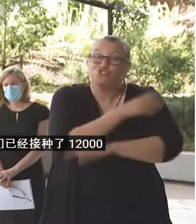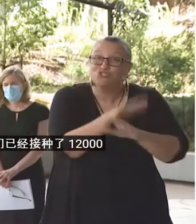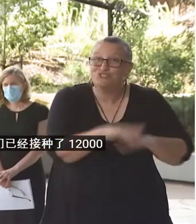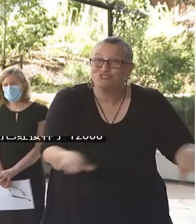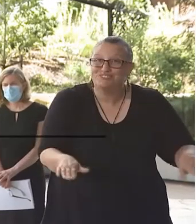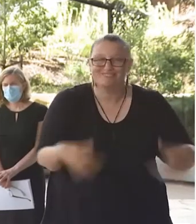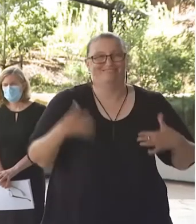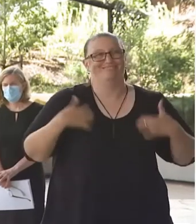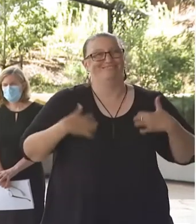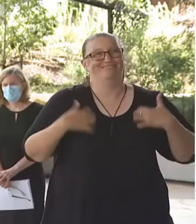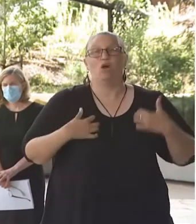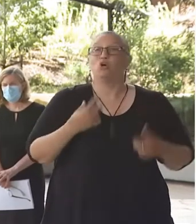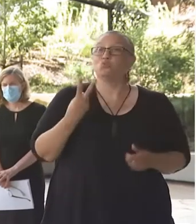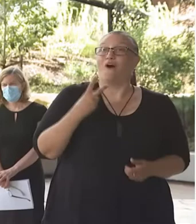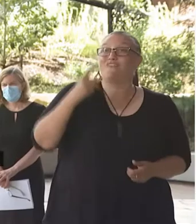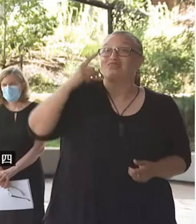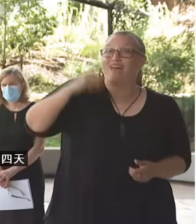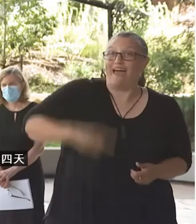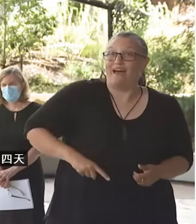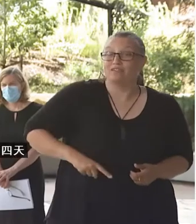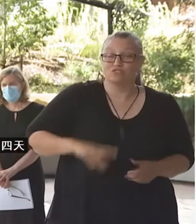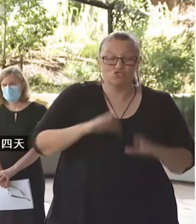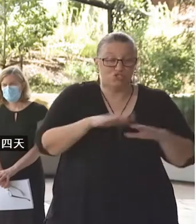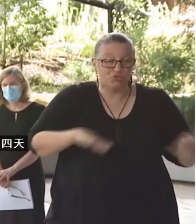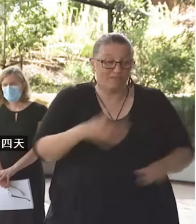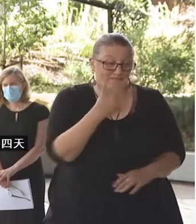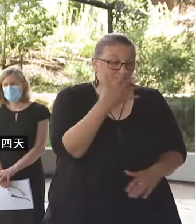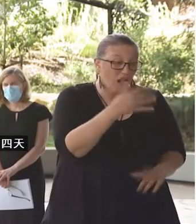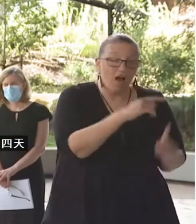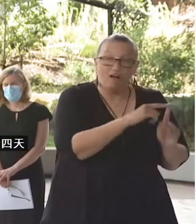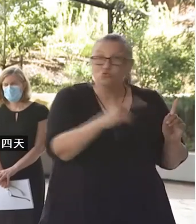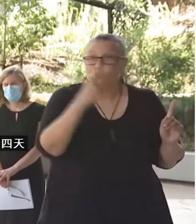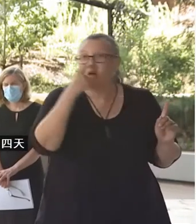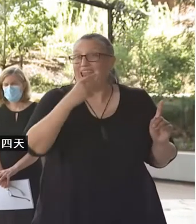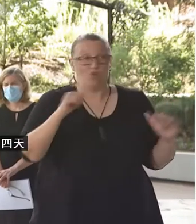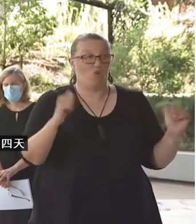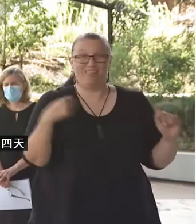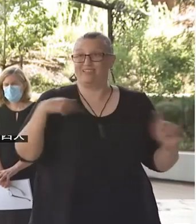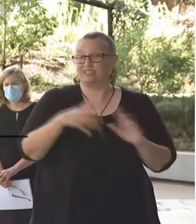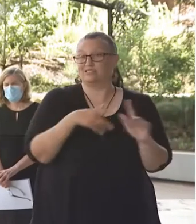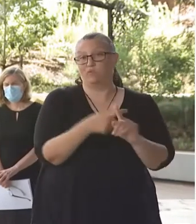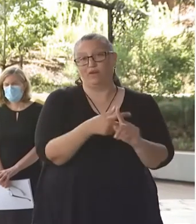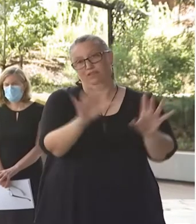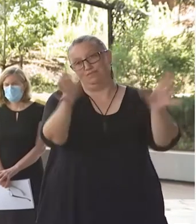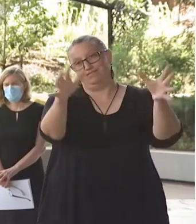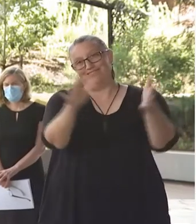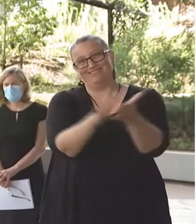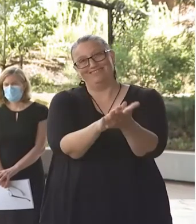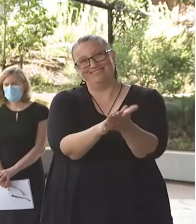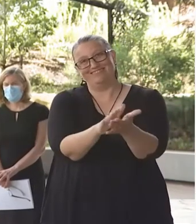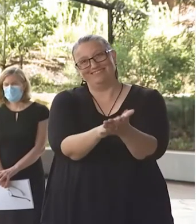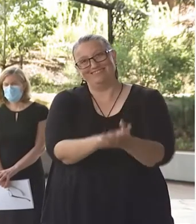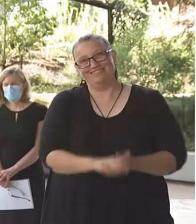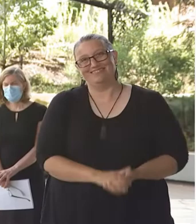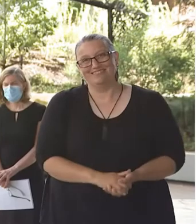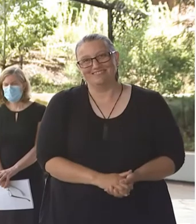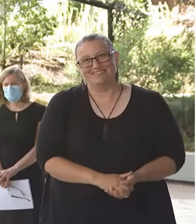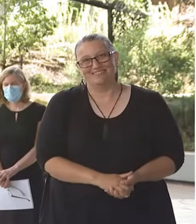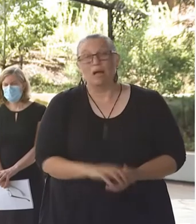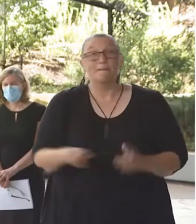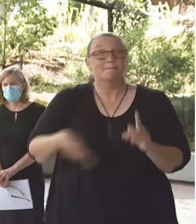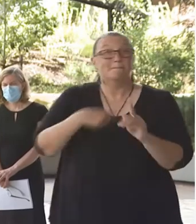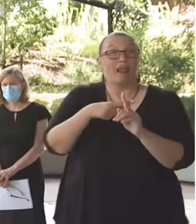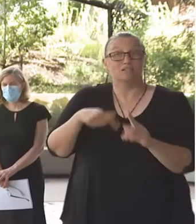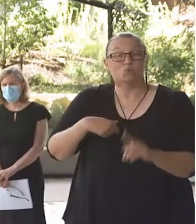12,000 5 to 11-year-olds in the first 4 days of this week, which is excellent. We are still seeing every day more